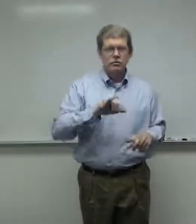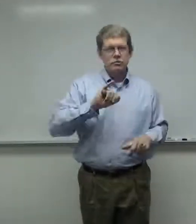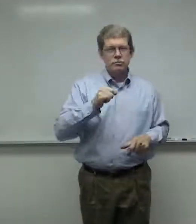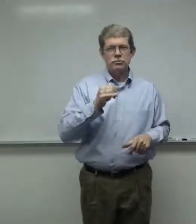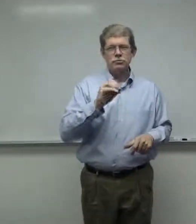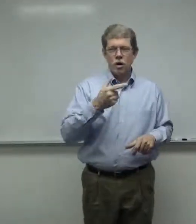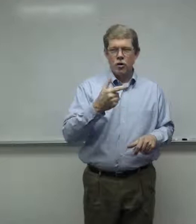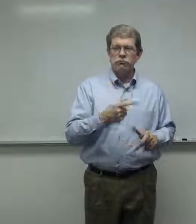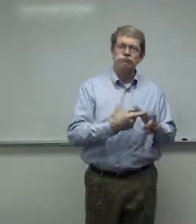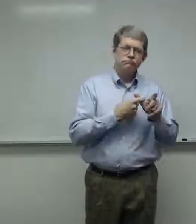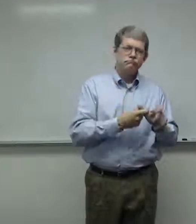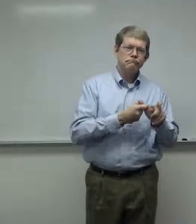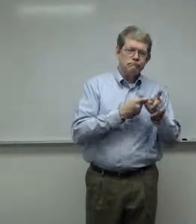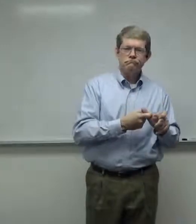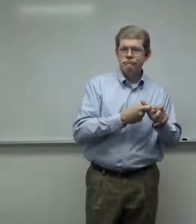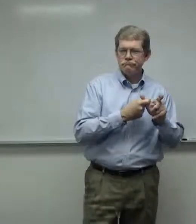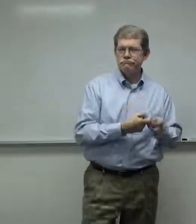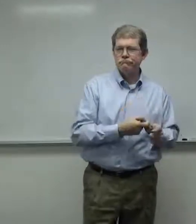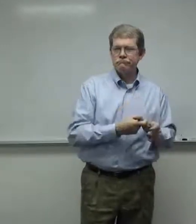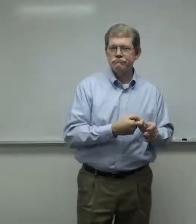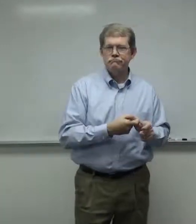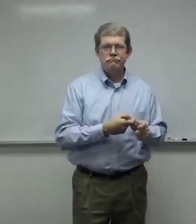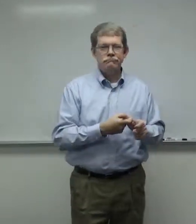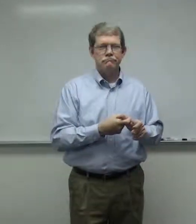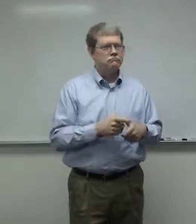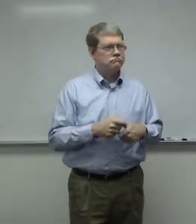Run. Jogging. Choke it, choke it, choke it.